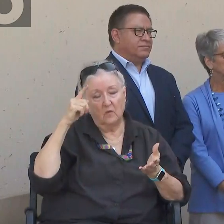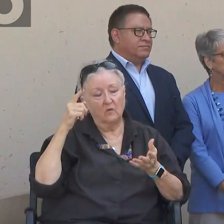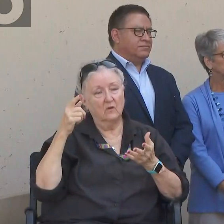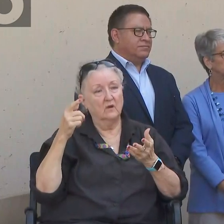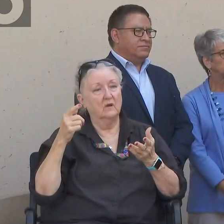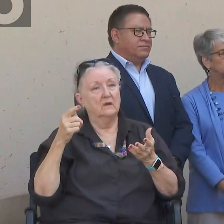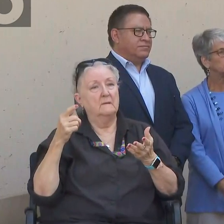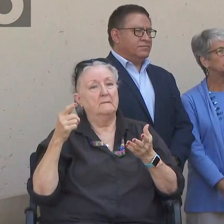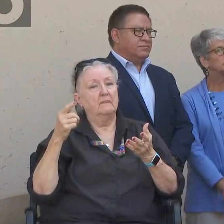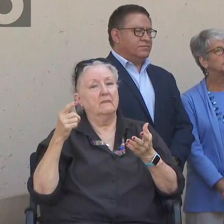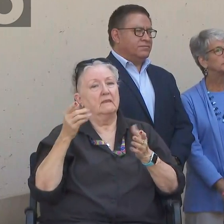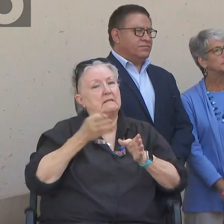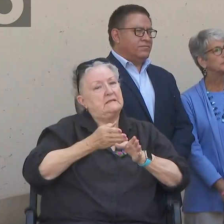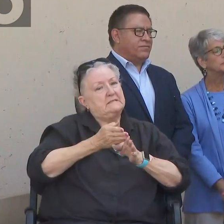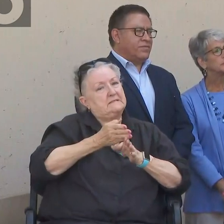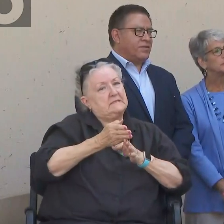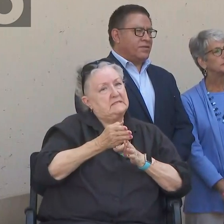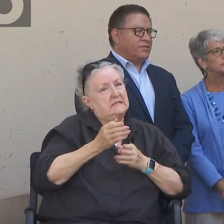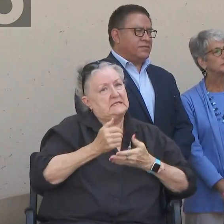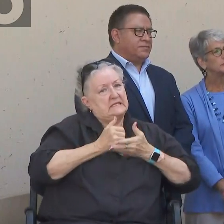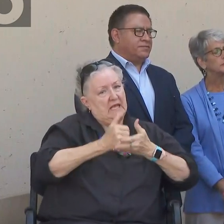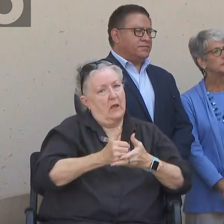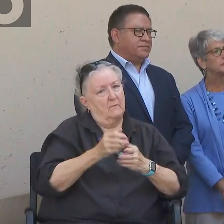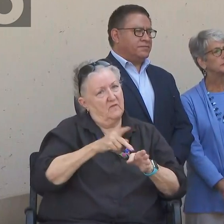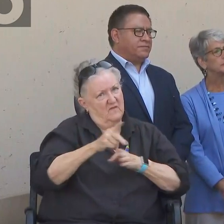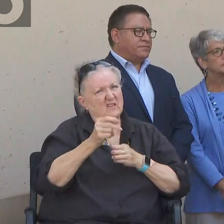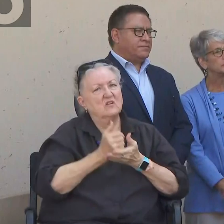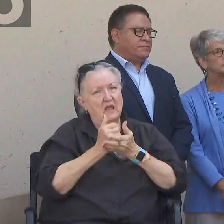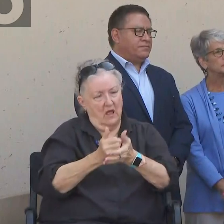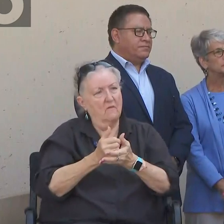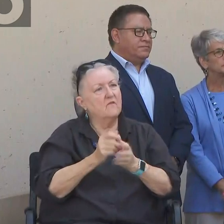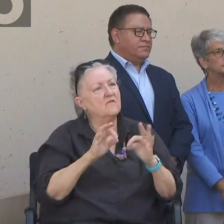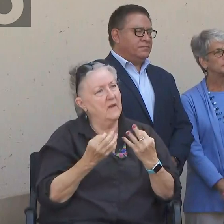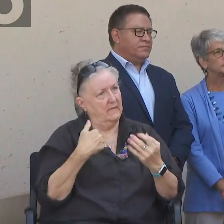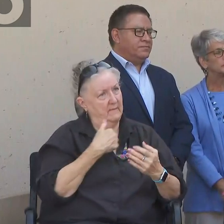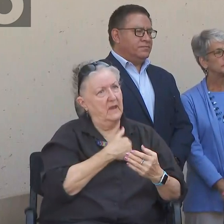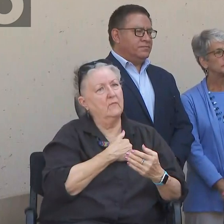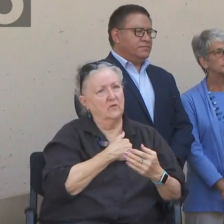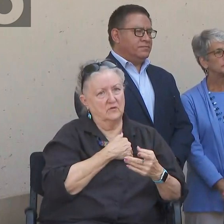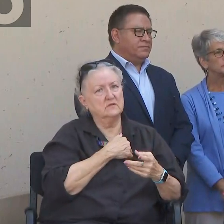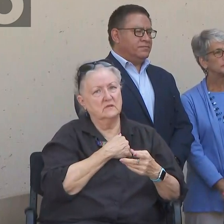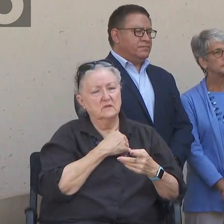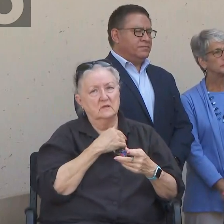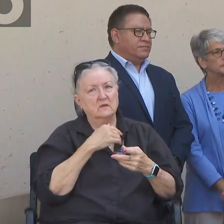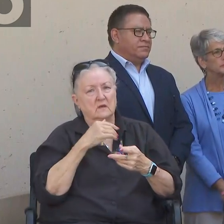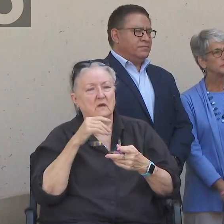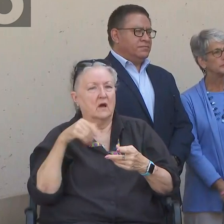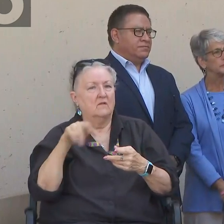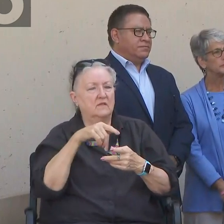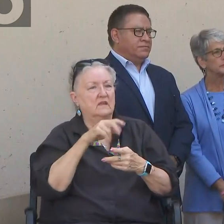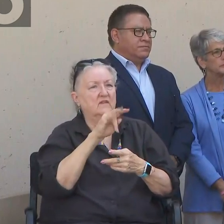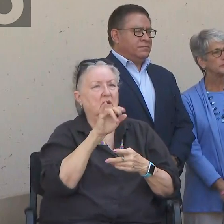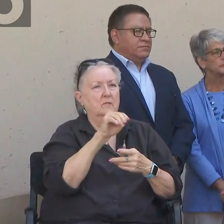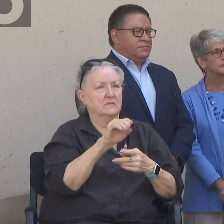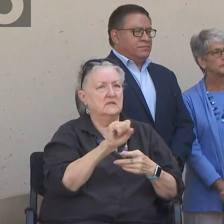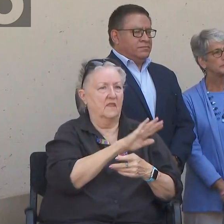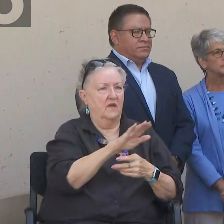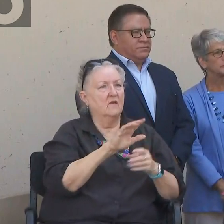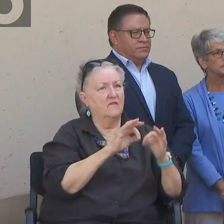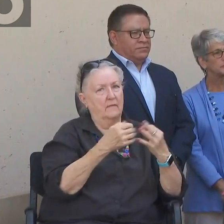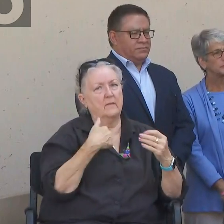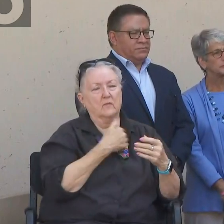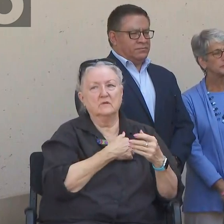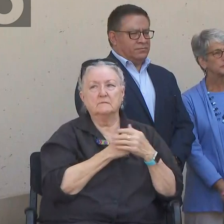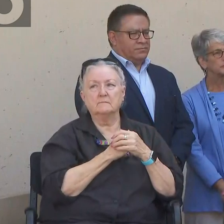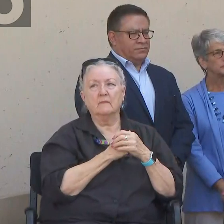provide specialized assistance to family members of victims of this tragedy. I am going